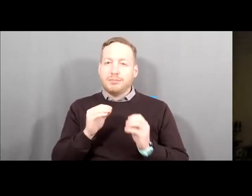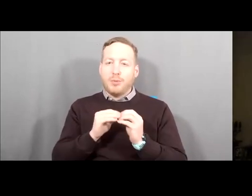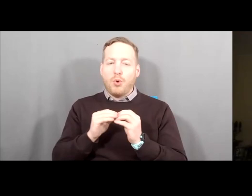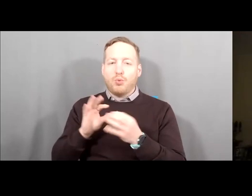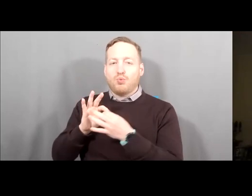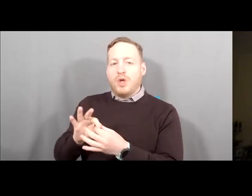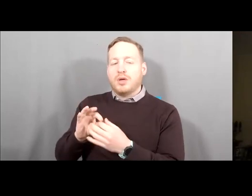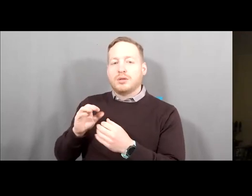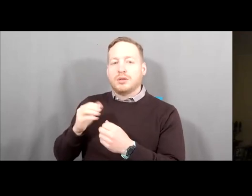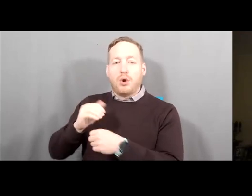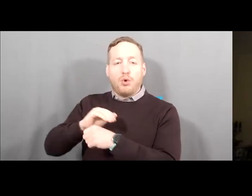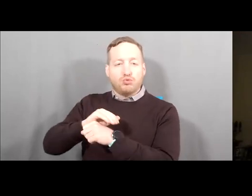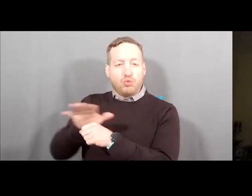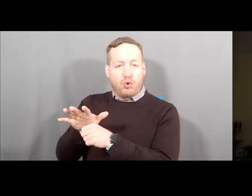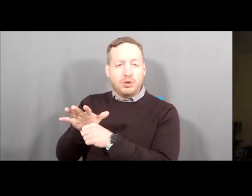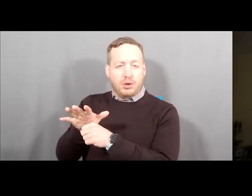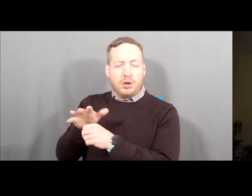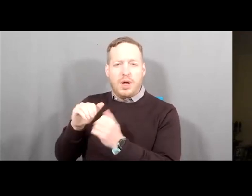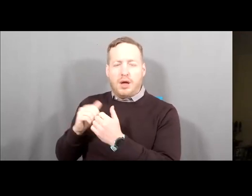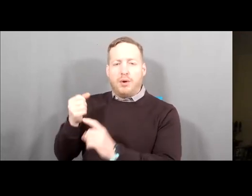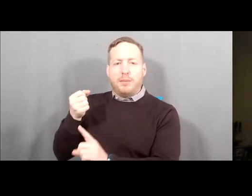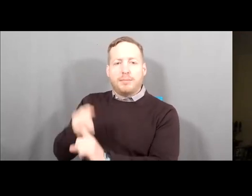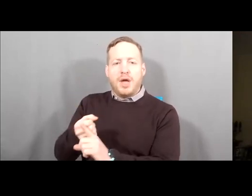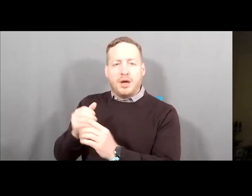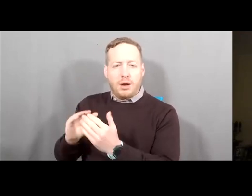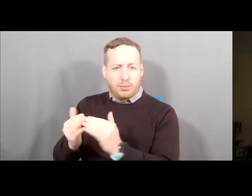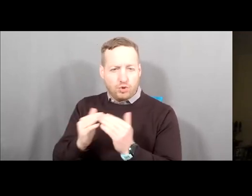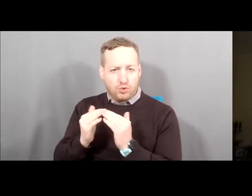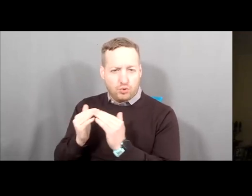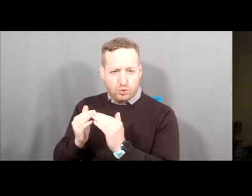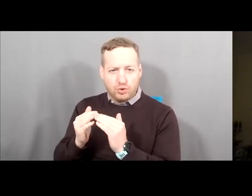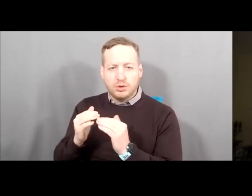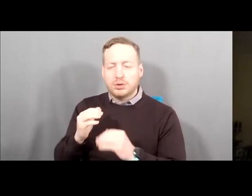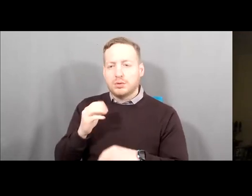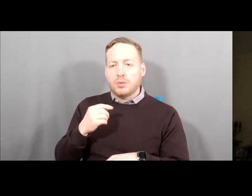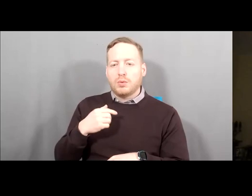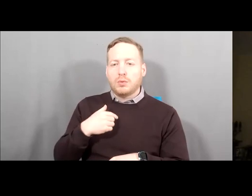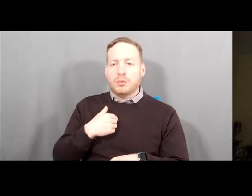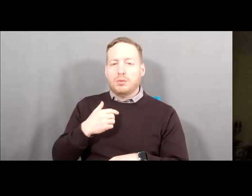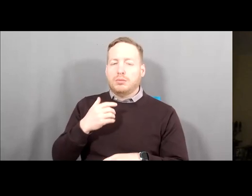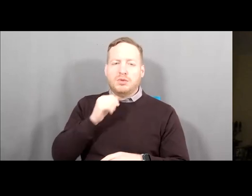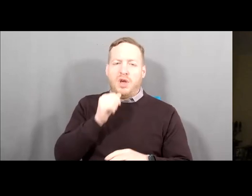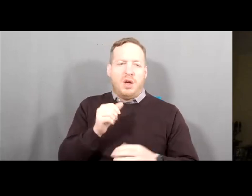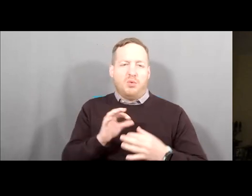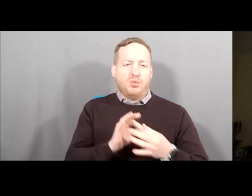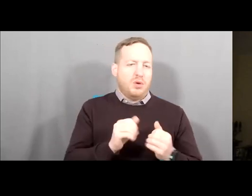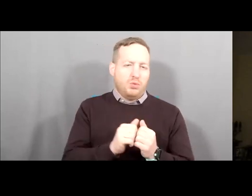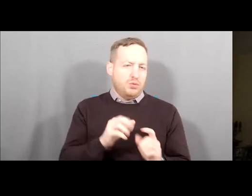there was, well, this is more related to coronavirus and how it impacts the